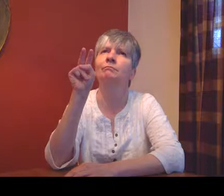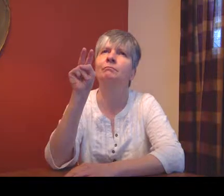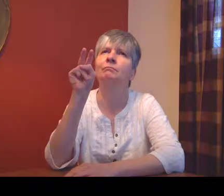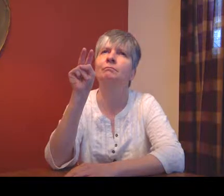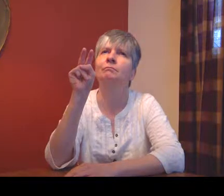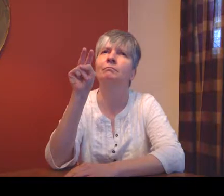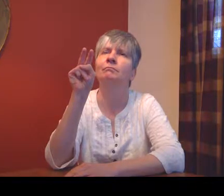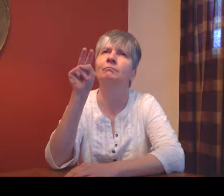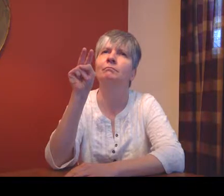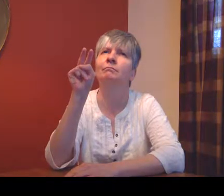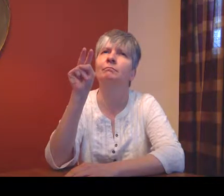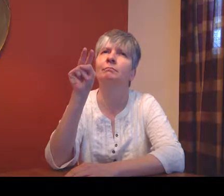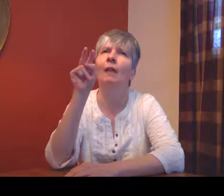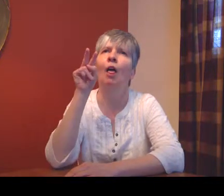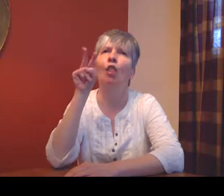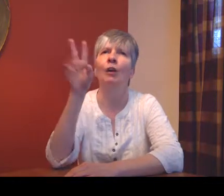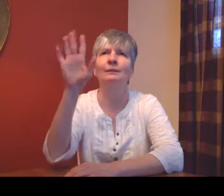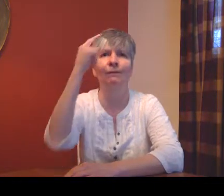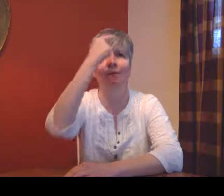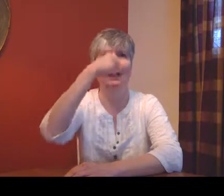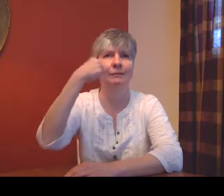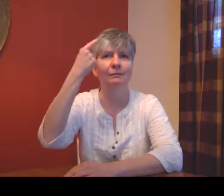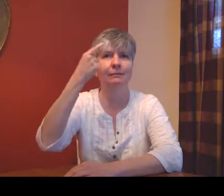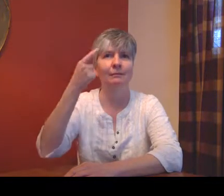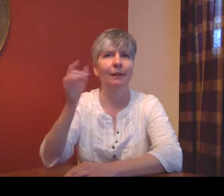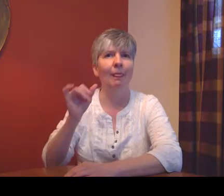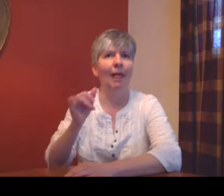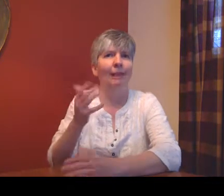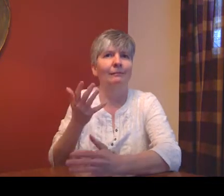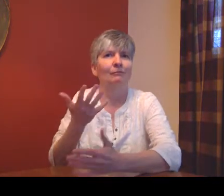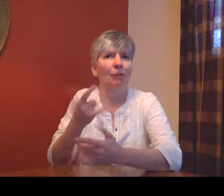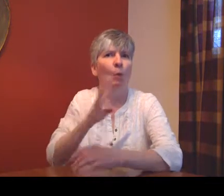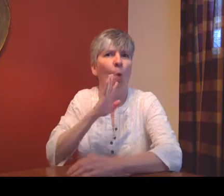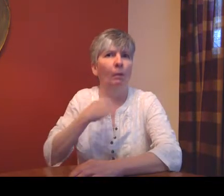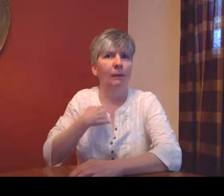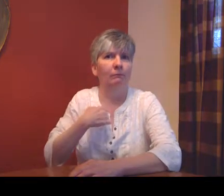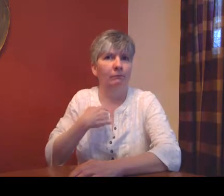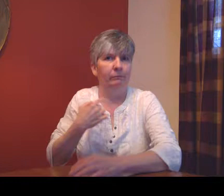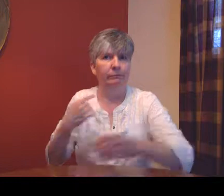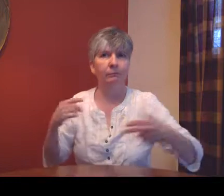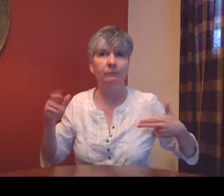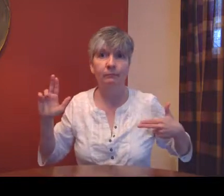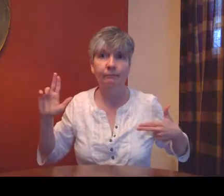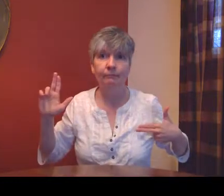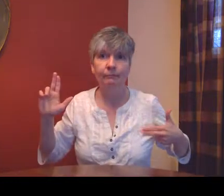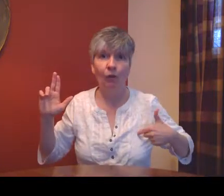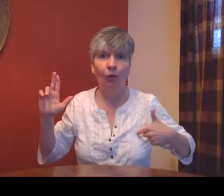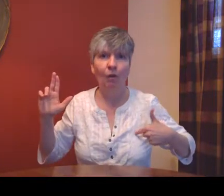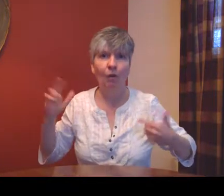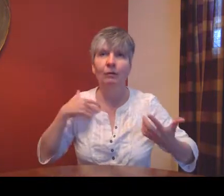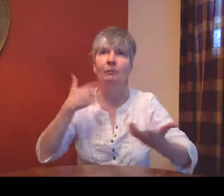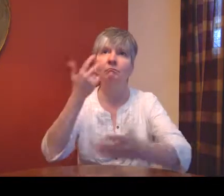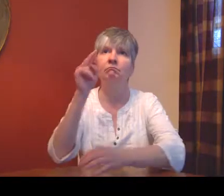Wondered, is that the same man? Look at his face. He looks like he's calling me, pointing to his